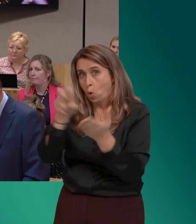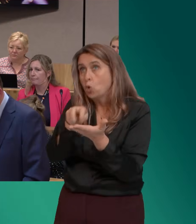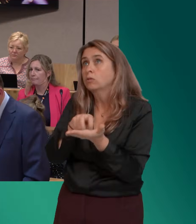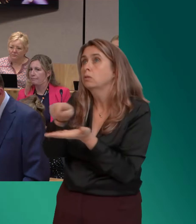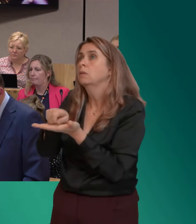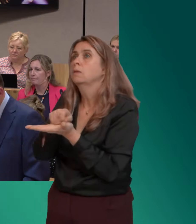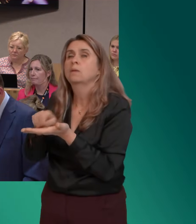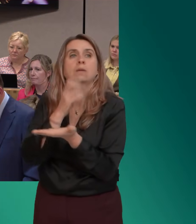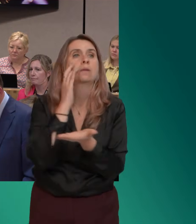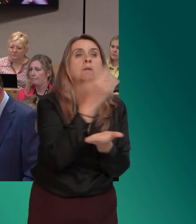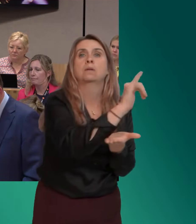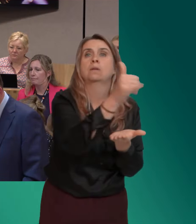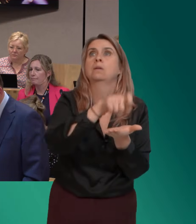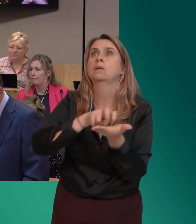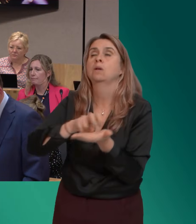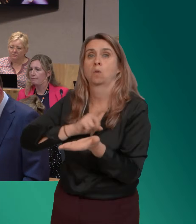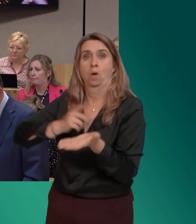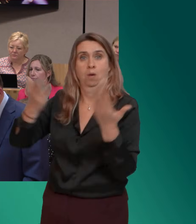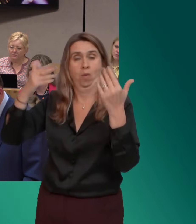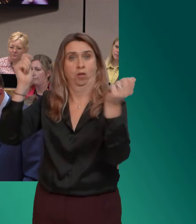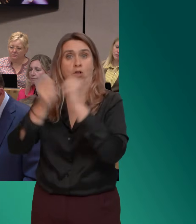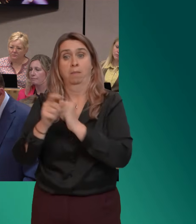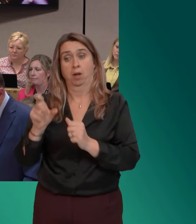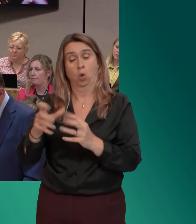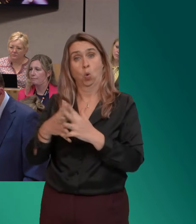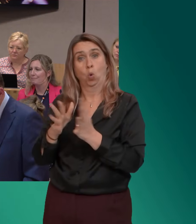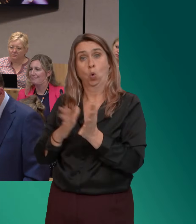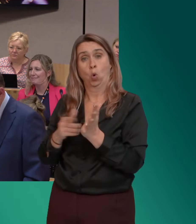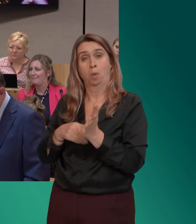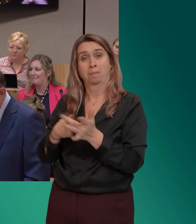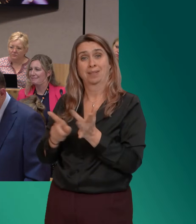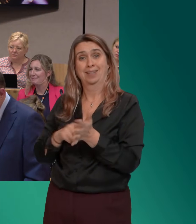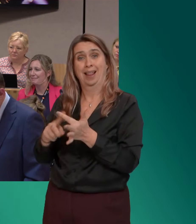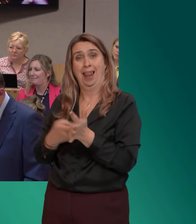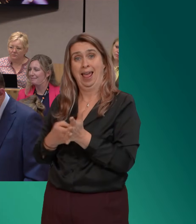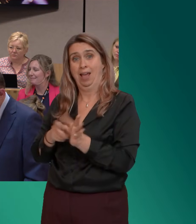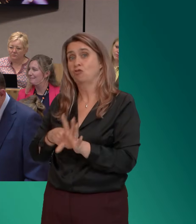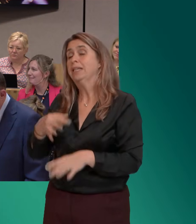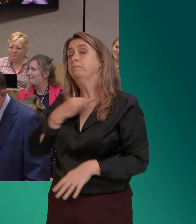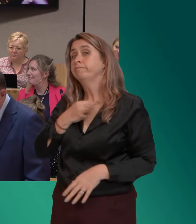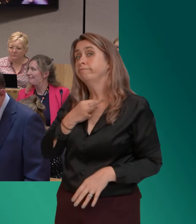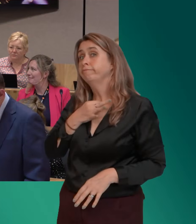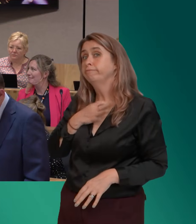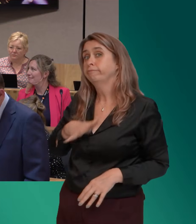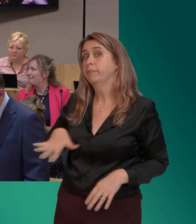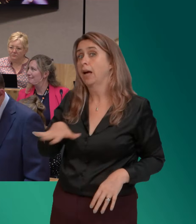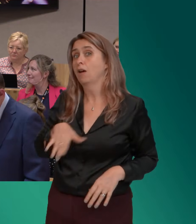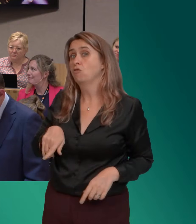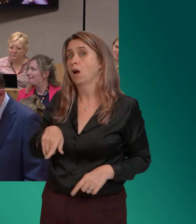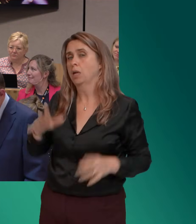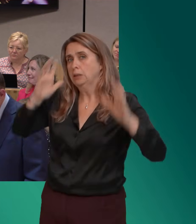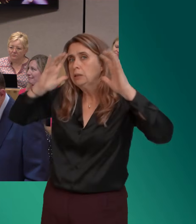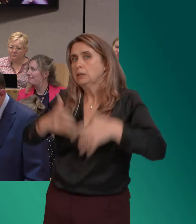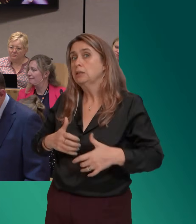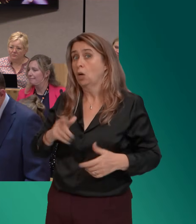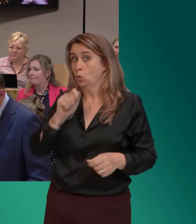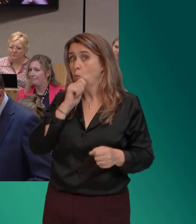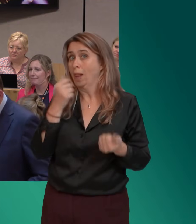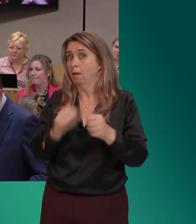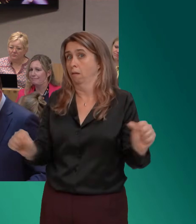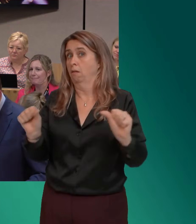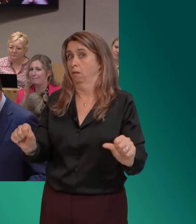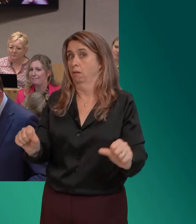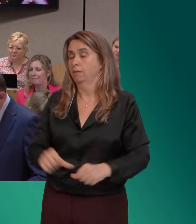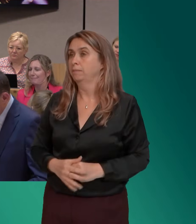portfolios so that communities like Cwmtleri can have confidence that risks are being reduced and opportunities delivered?